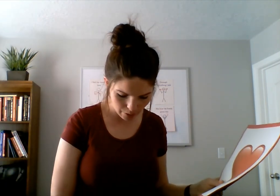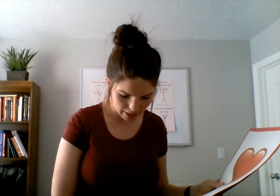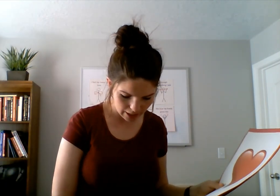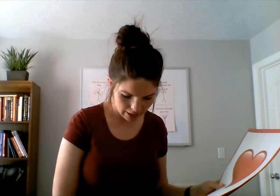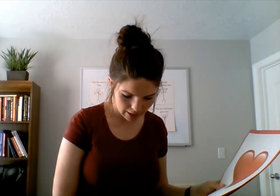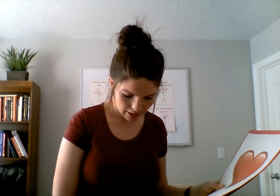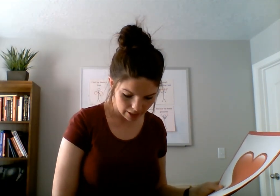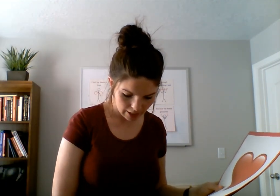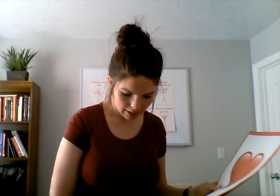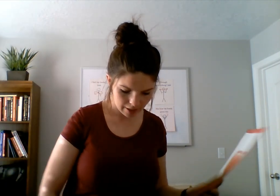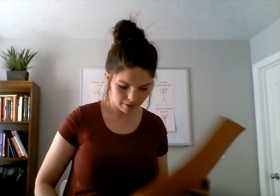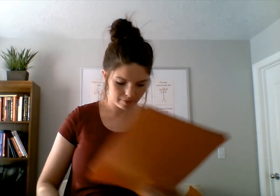ones.